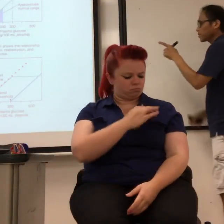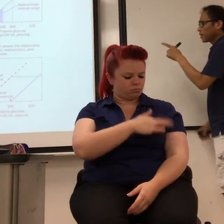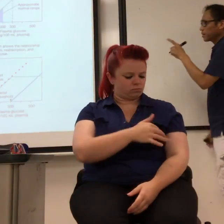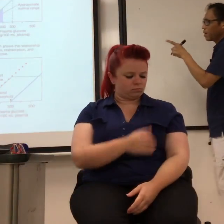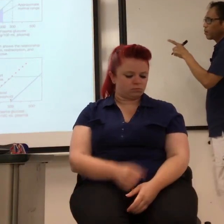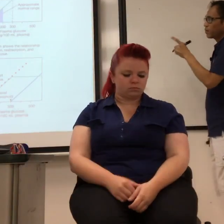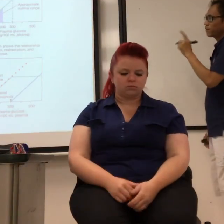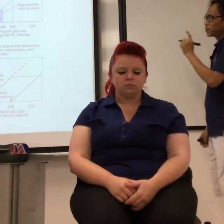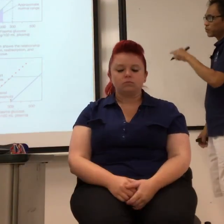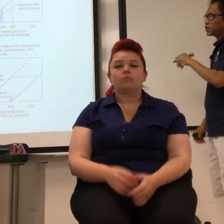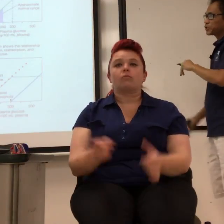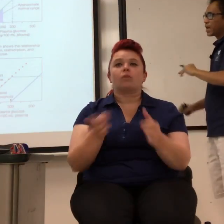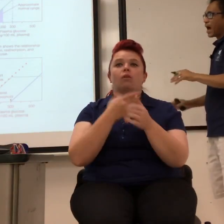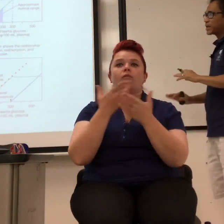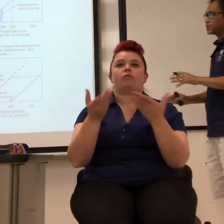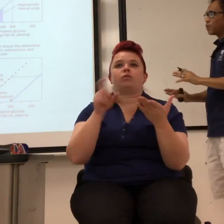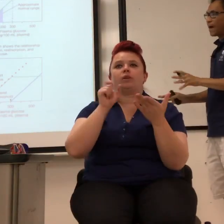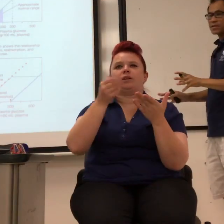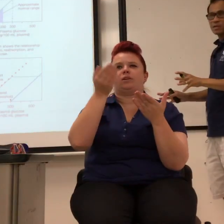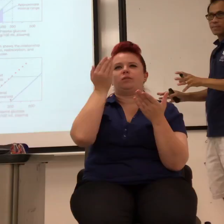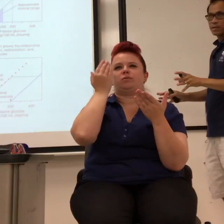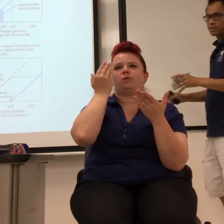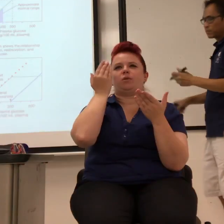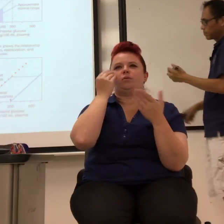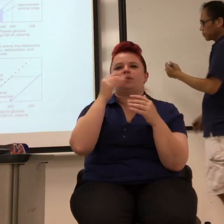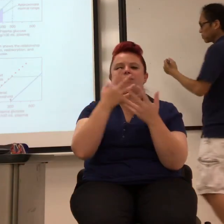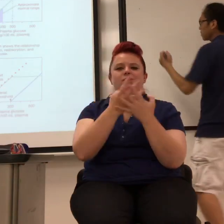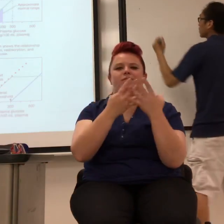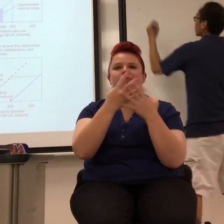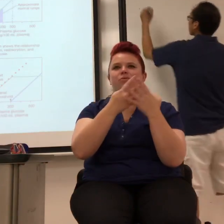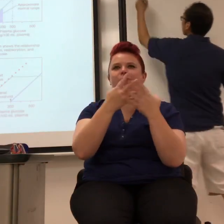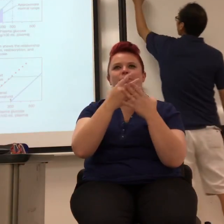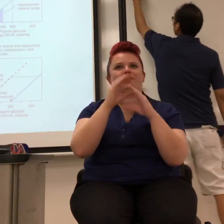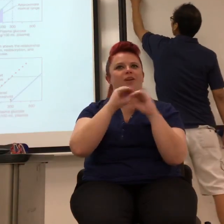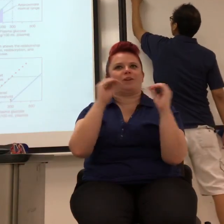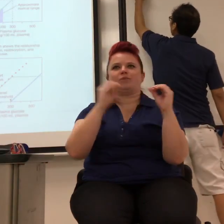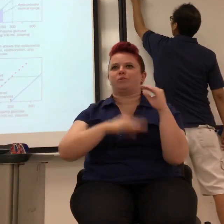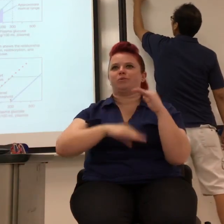So the first thing to note, filtration has no max limit.